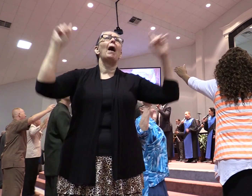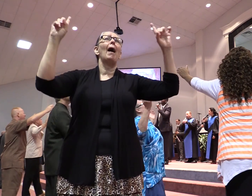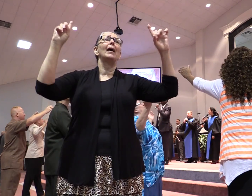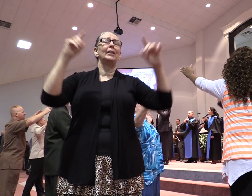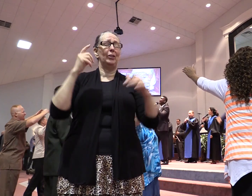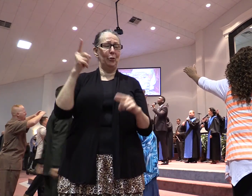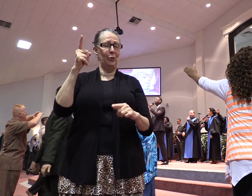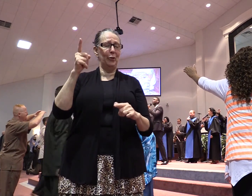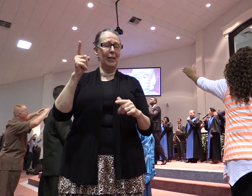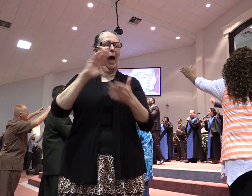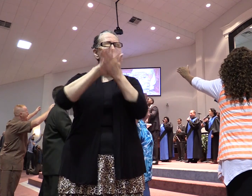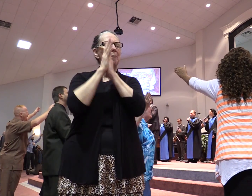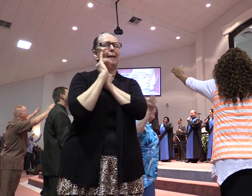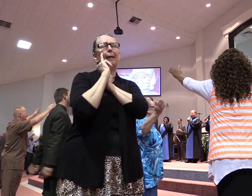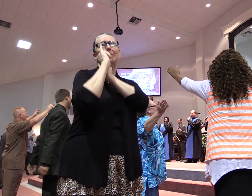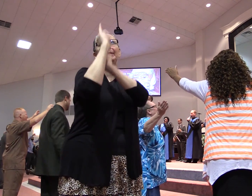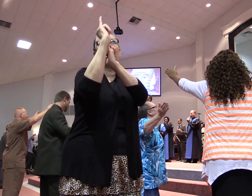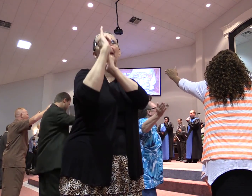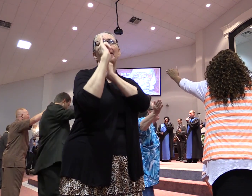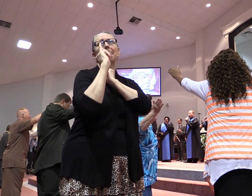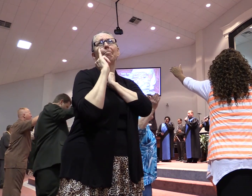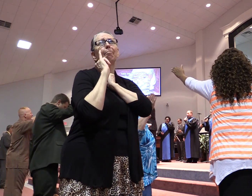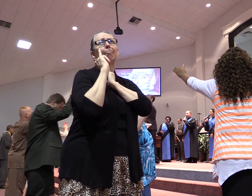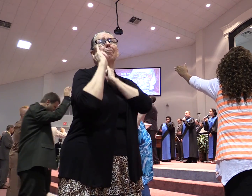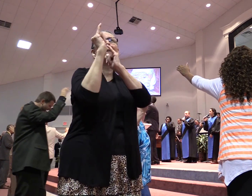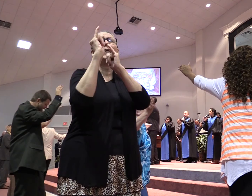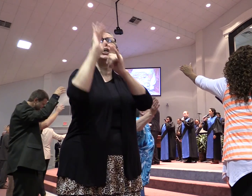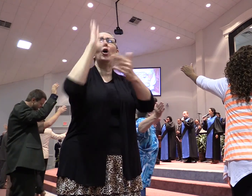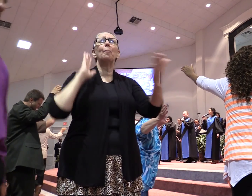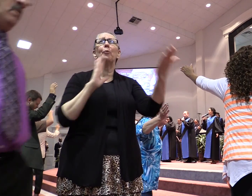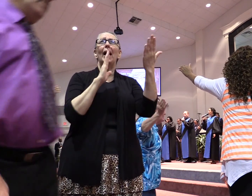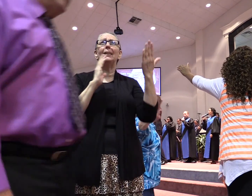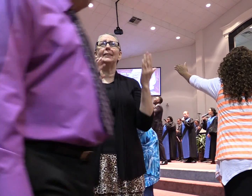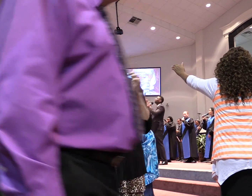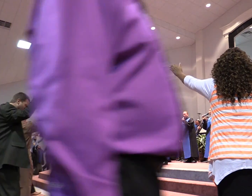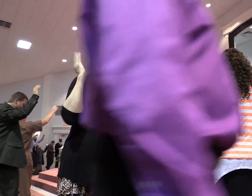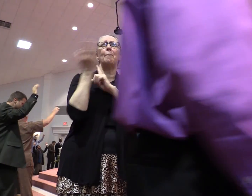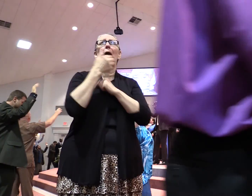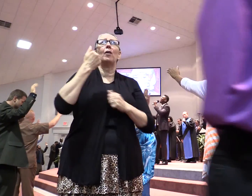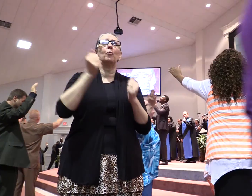Oh,